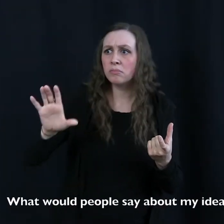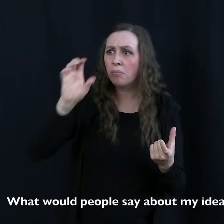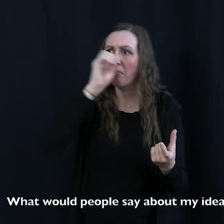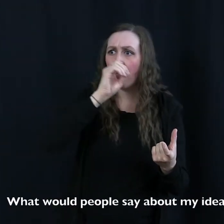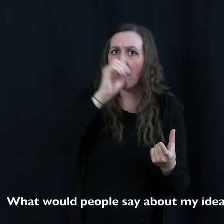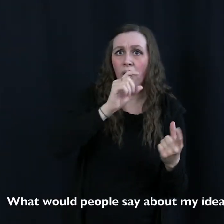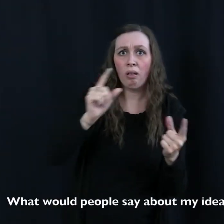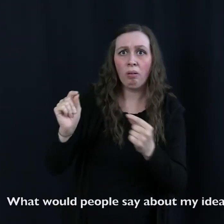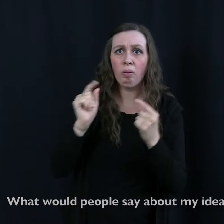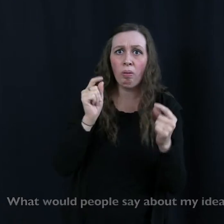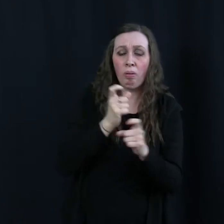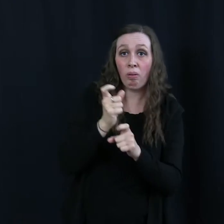say about my idea?